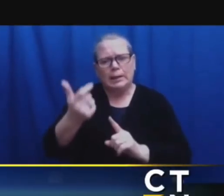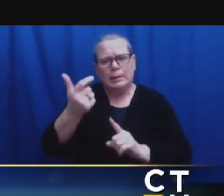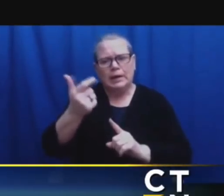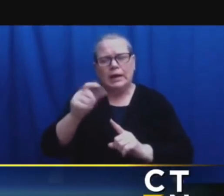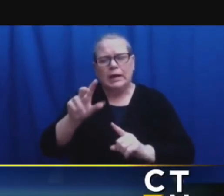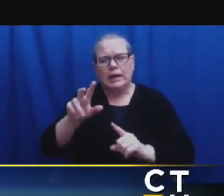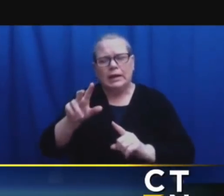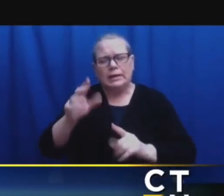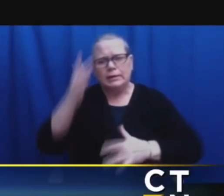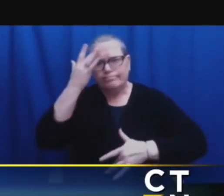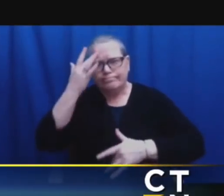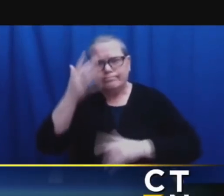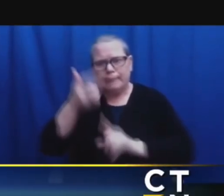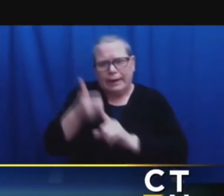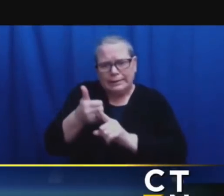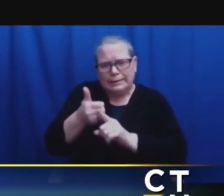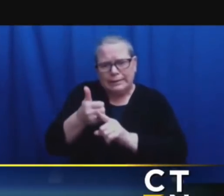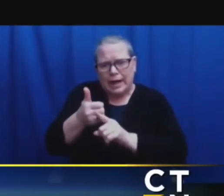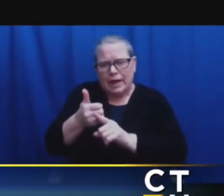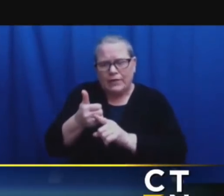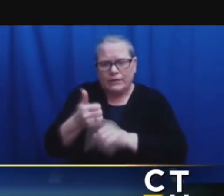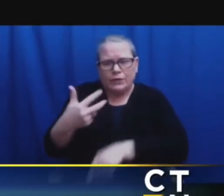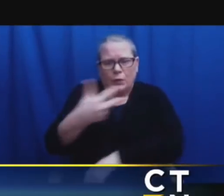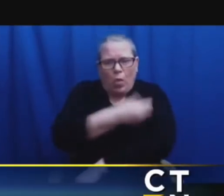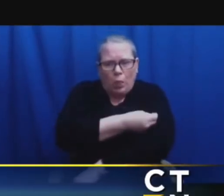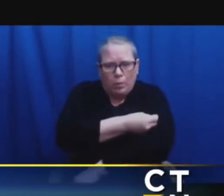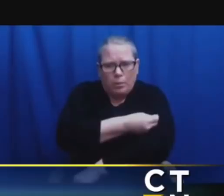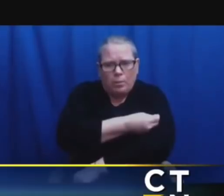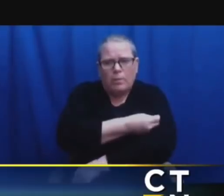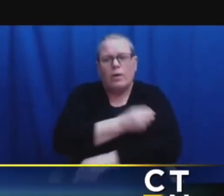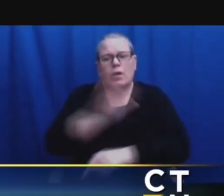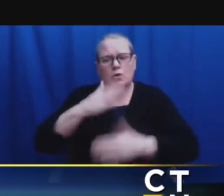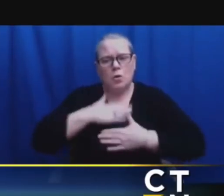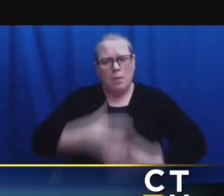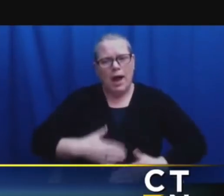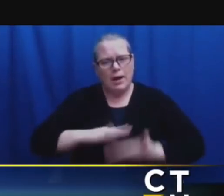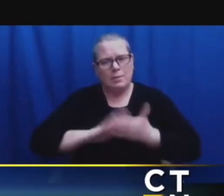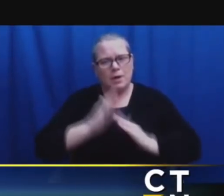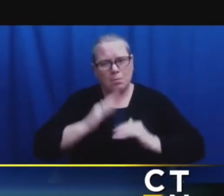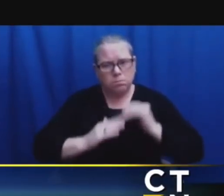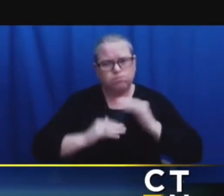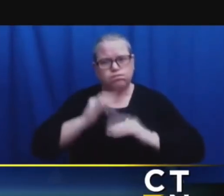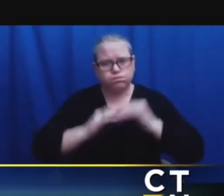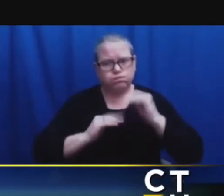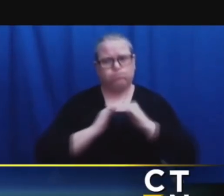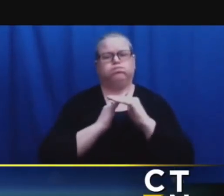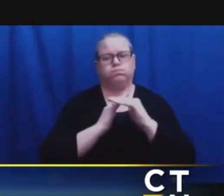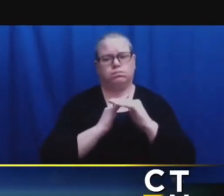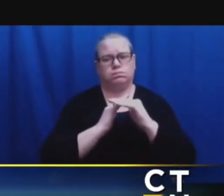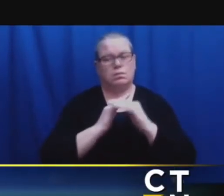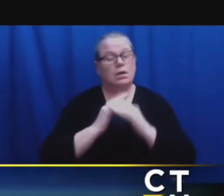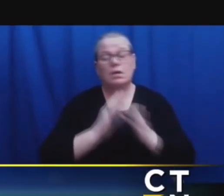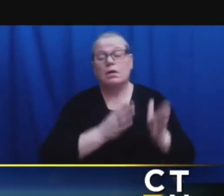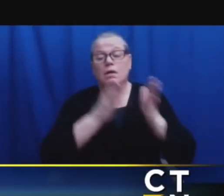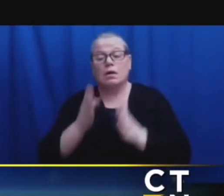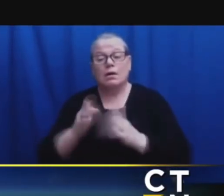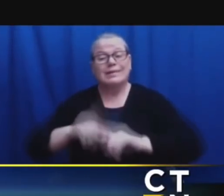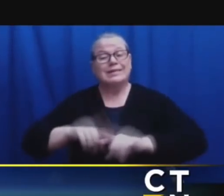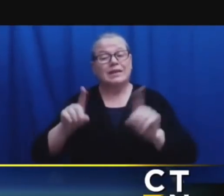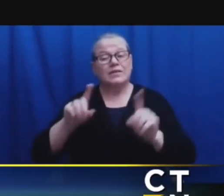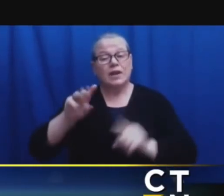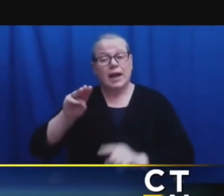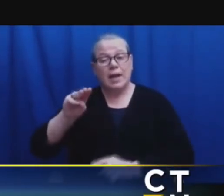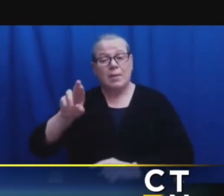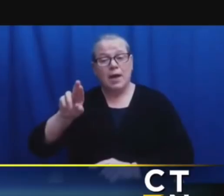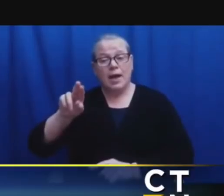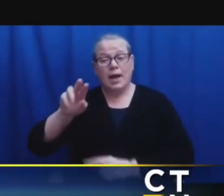the mRNA vaccines are very adaptable. What they do is provide genetic instructions, which in effect protect your body from